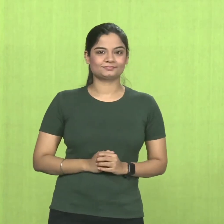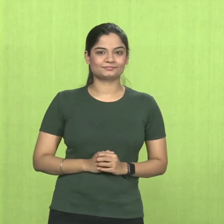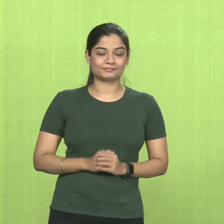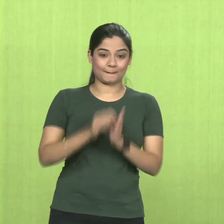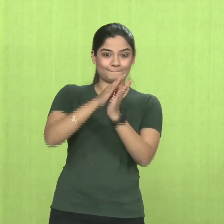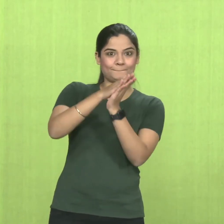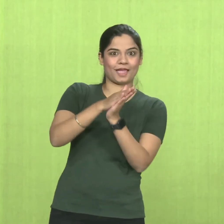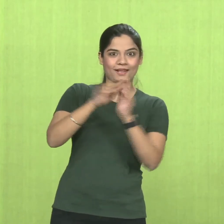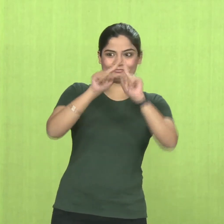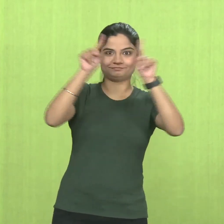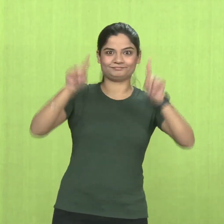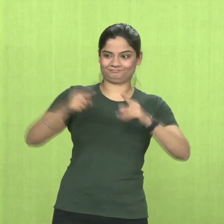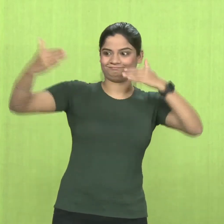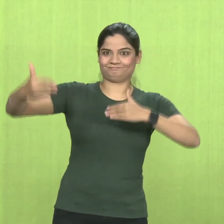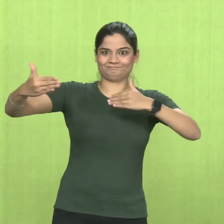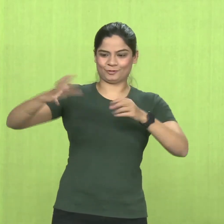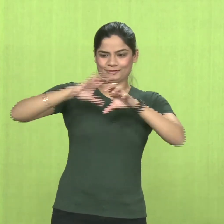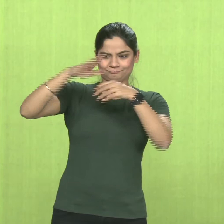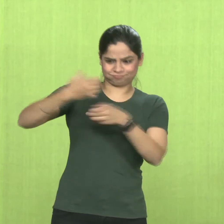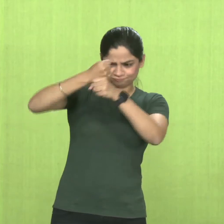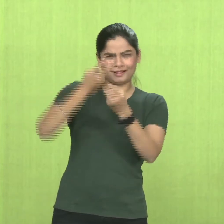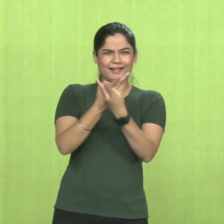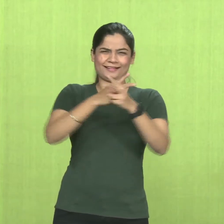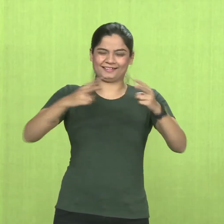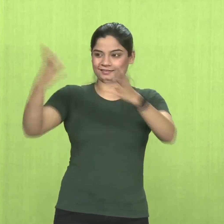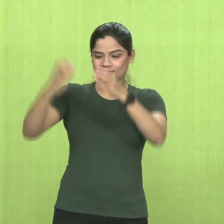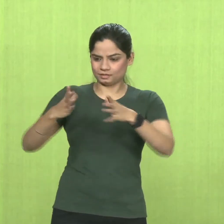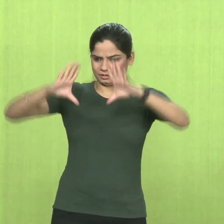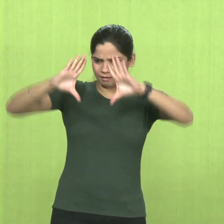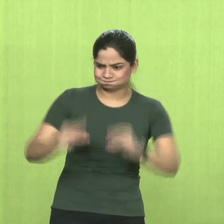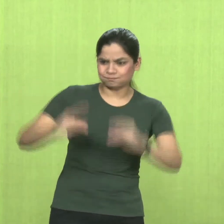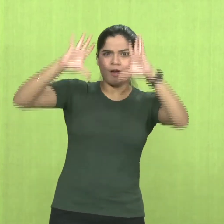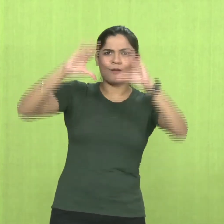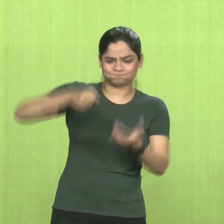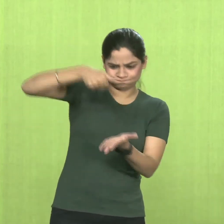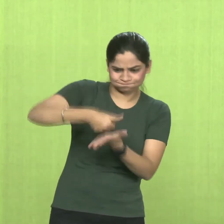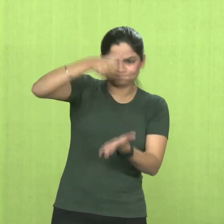The bread, it needs to be spongy and soft. It has to be easily